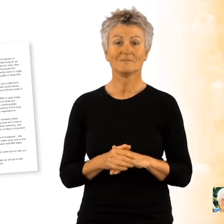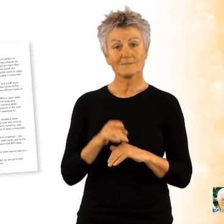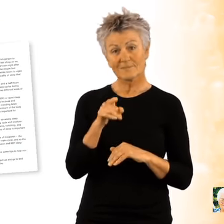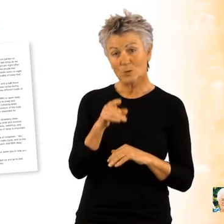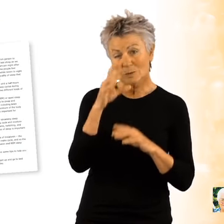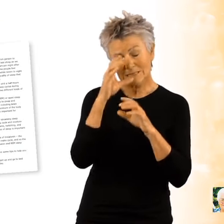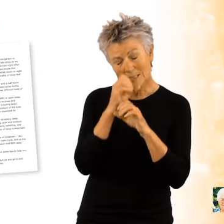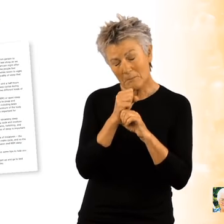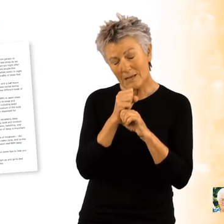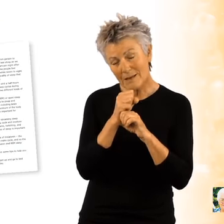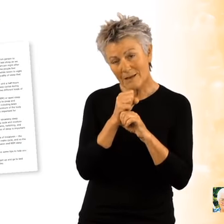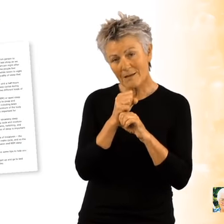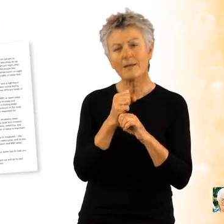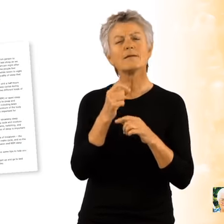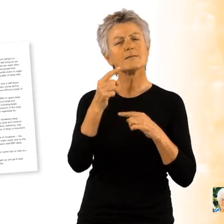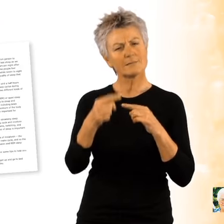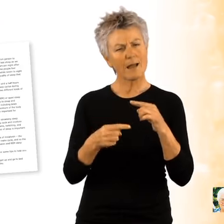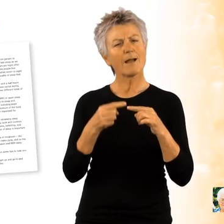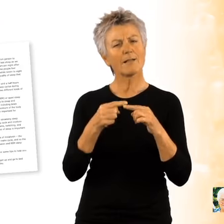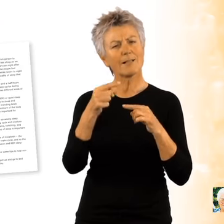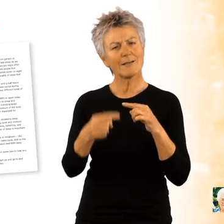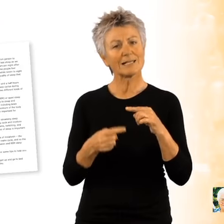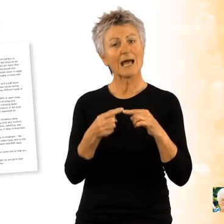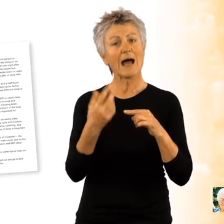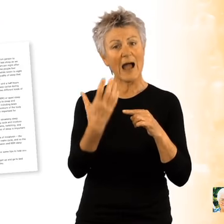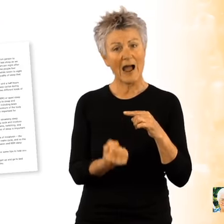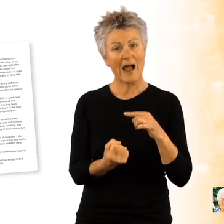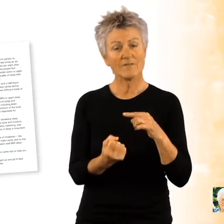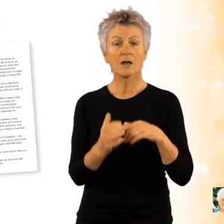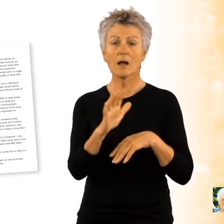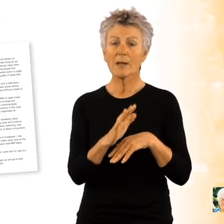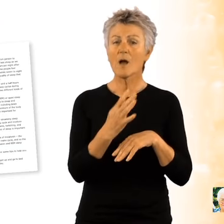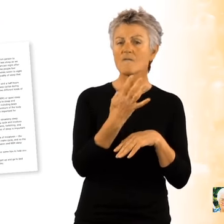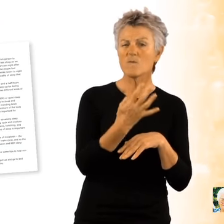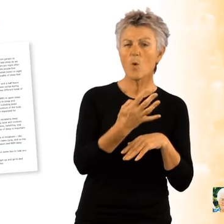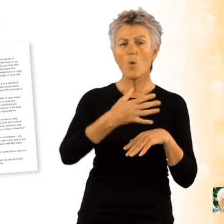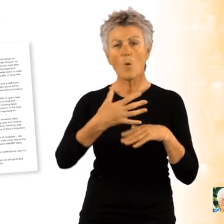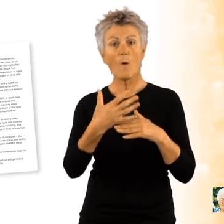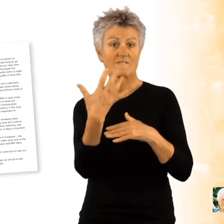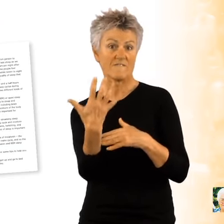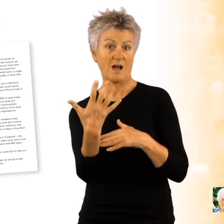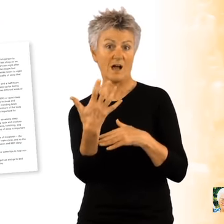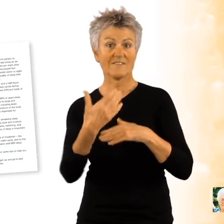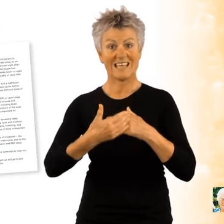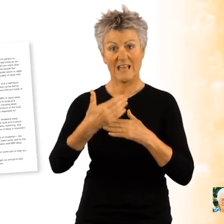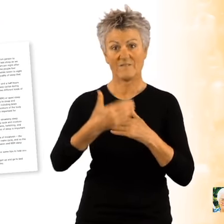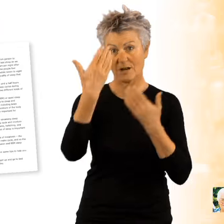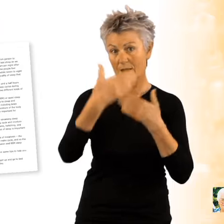The normal sleep cycle is about 1.5 hours, and there are usually 4 or 5 sleep